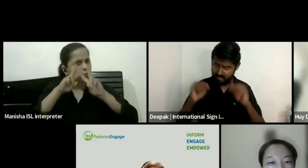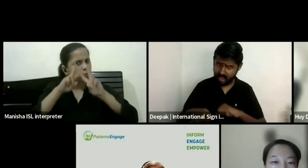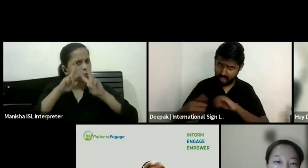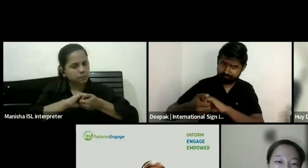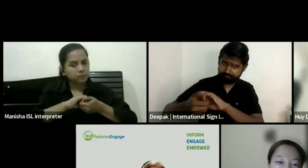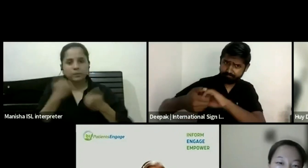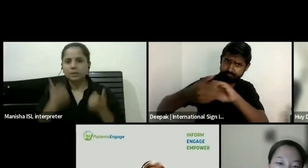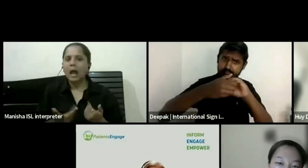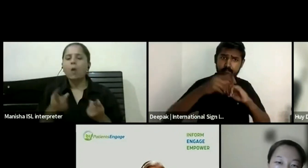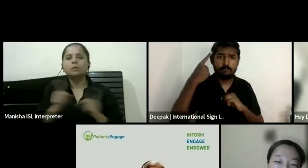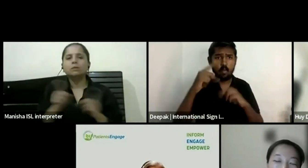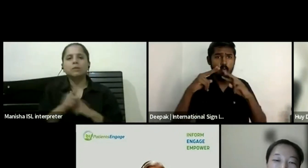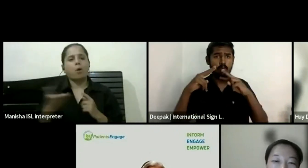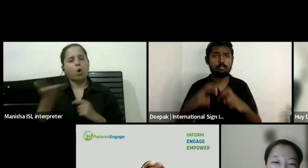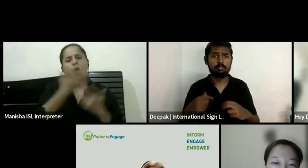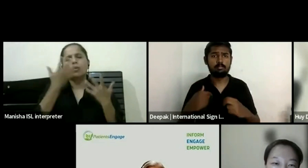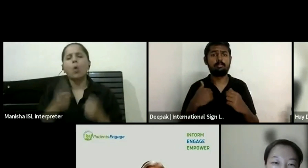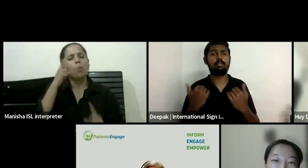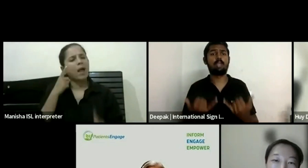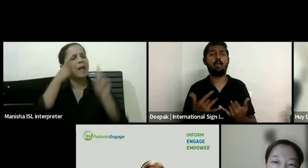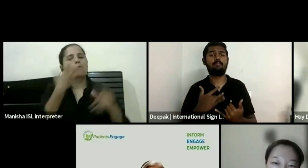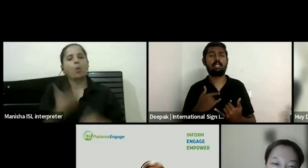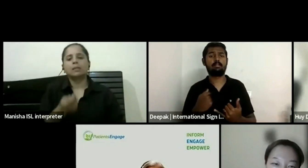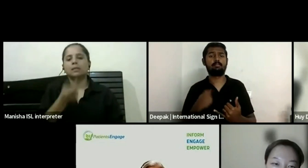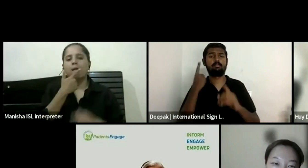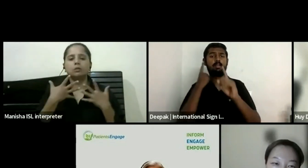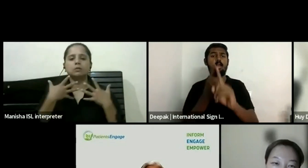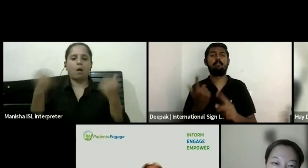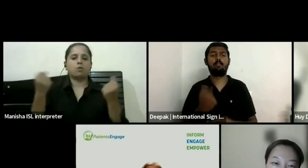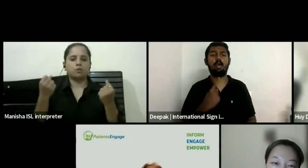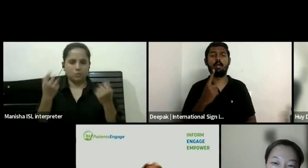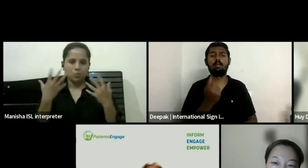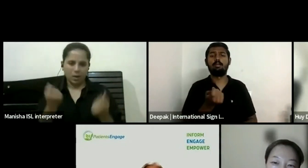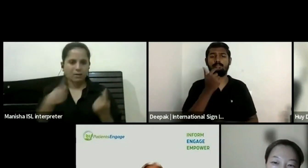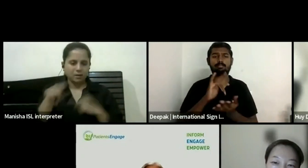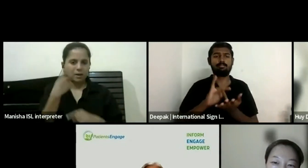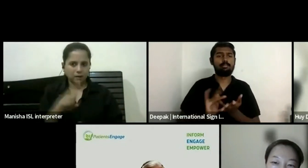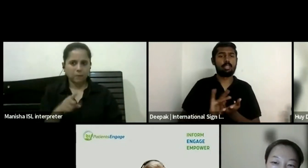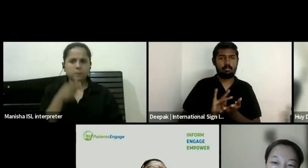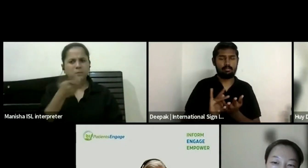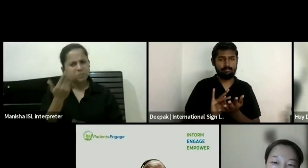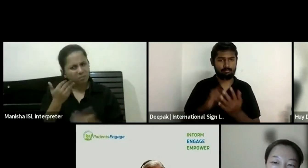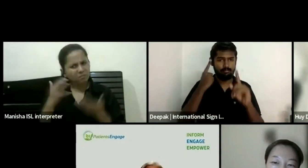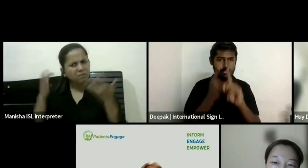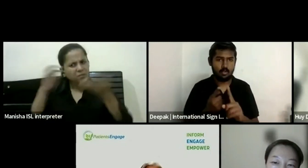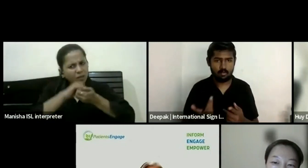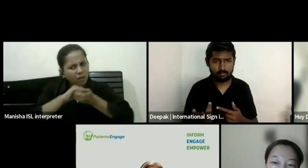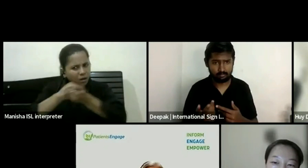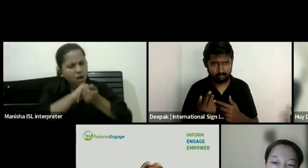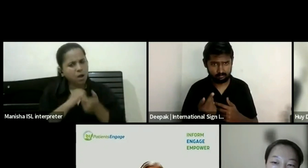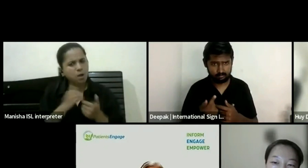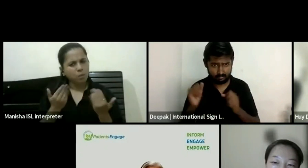all looking for a cure for these rare diseases. And is it possible to have some kind of collaboration between ourselves